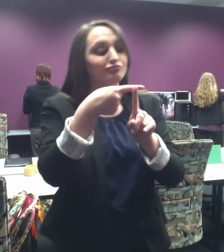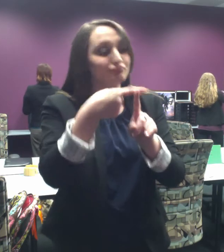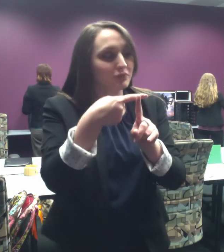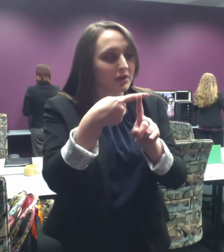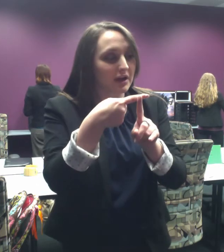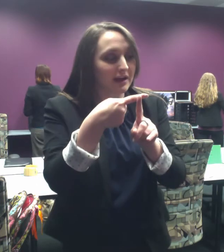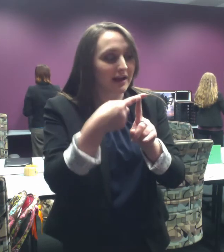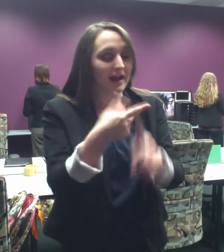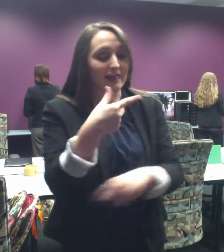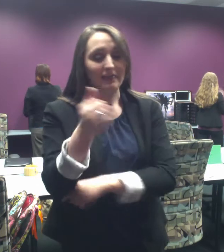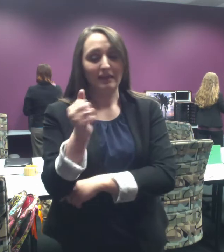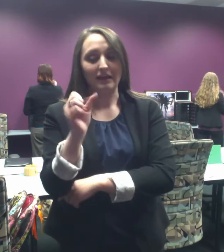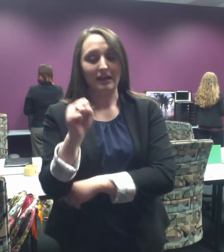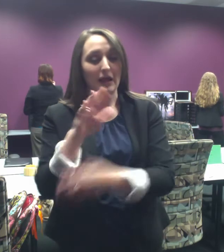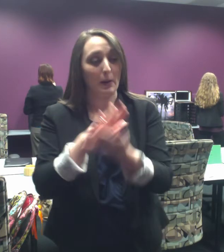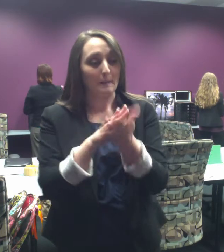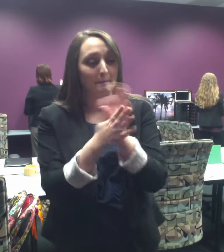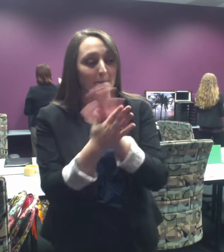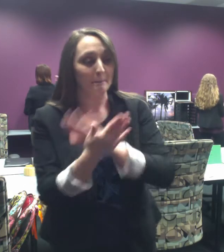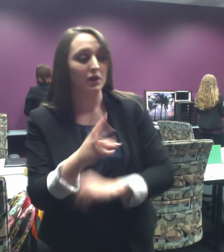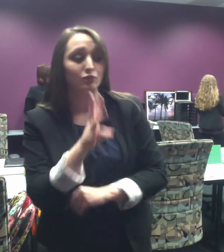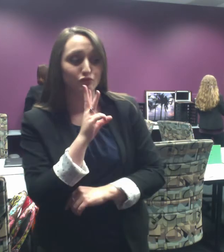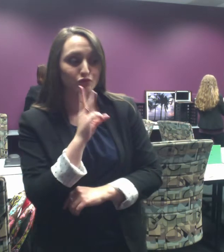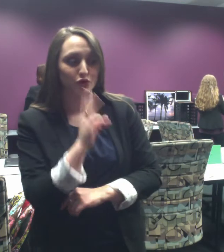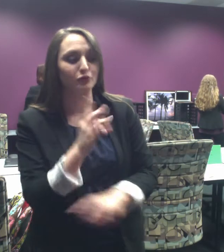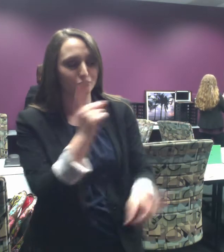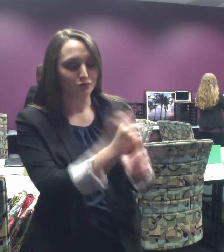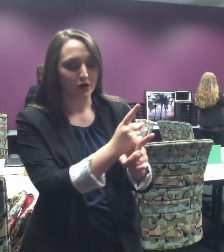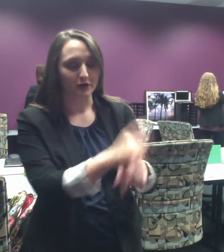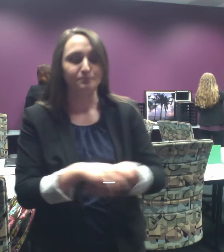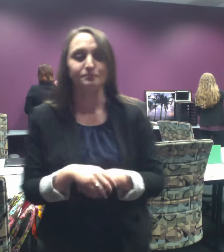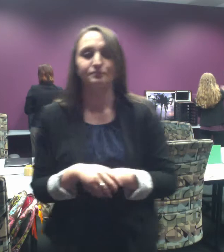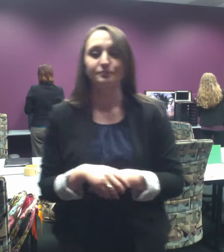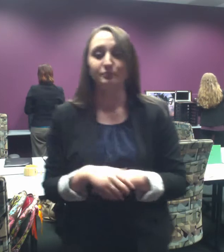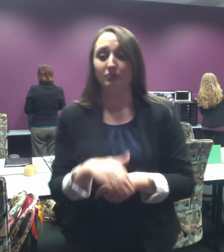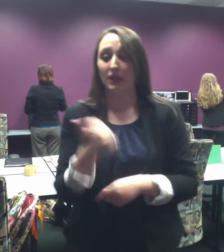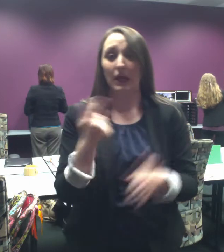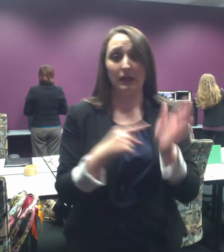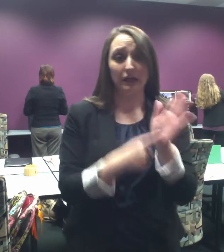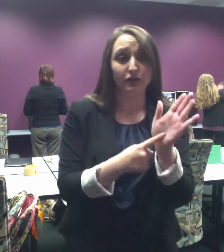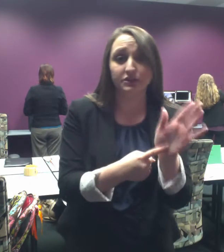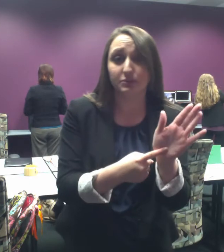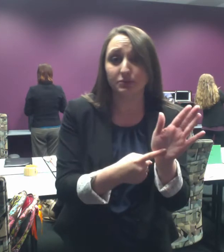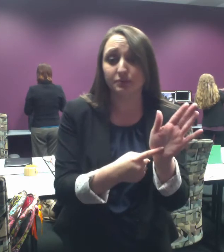A picture from the book. Exactly. You take a cold glass of water, take it out, set it